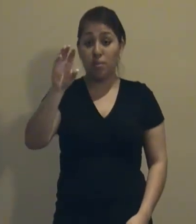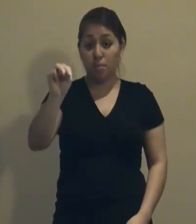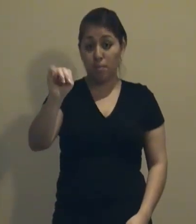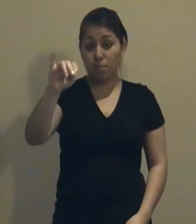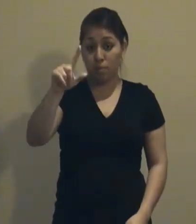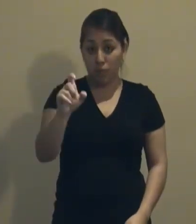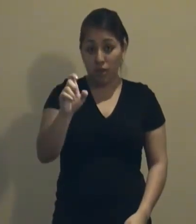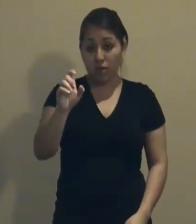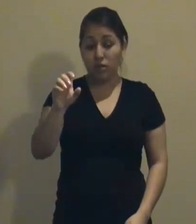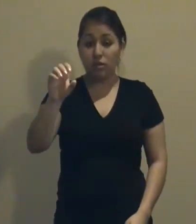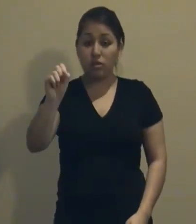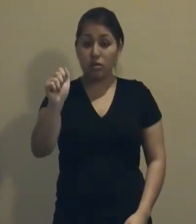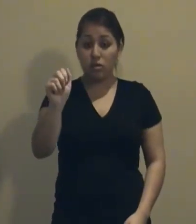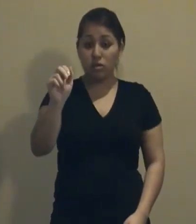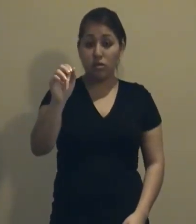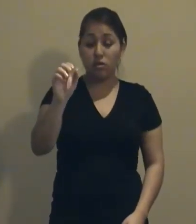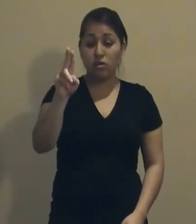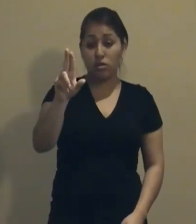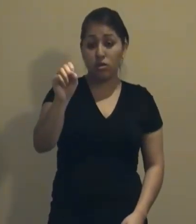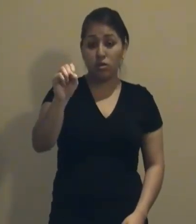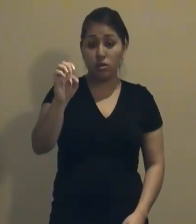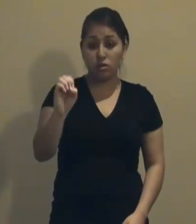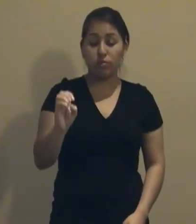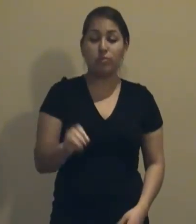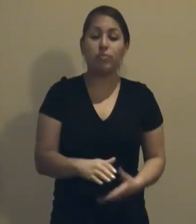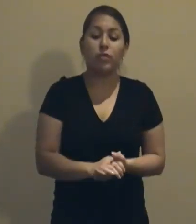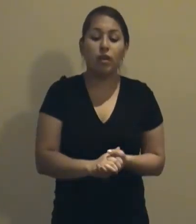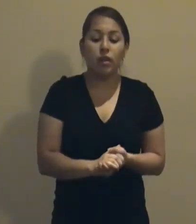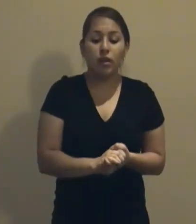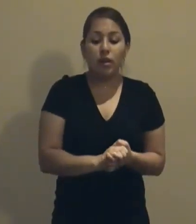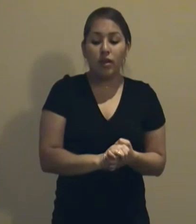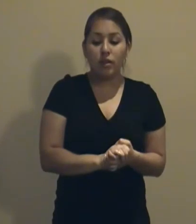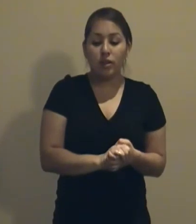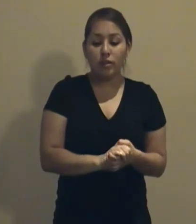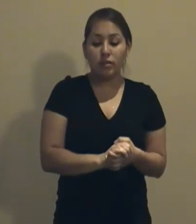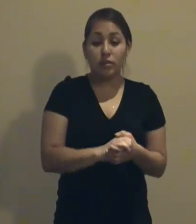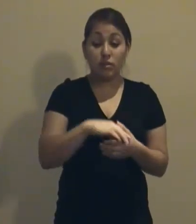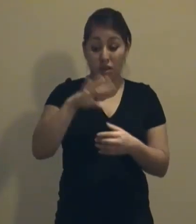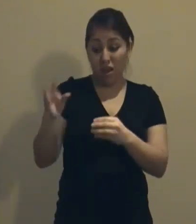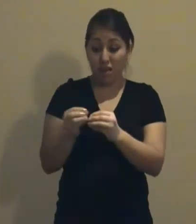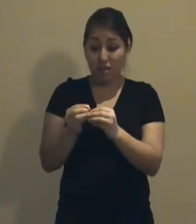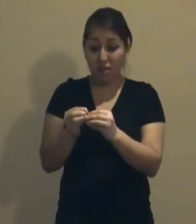You add that into the pan with the chicken and the vegetables, and 1 cup of water.